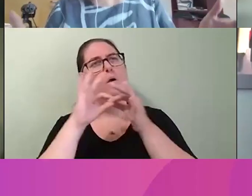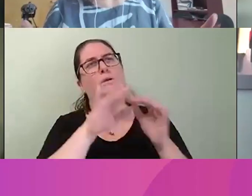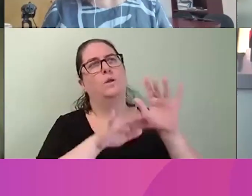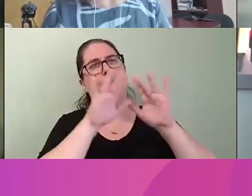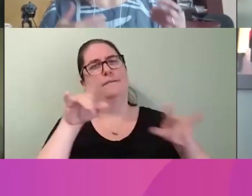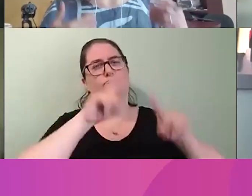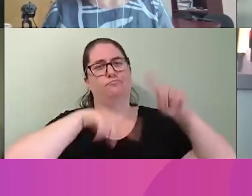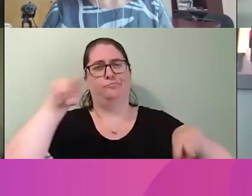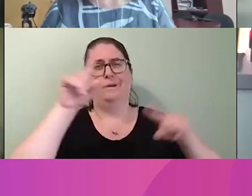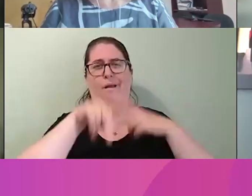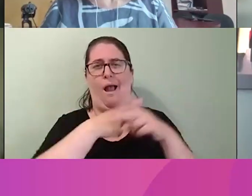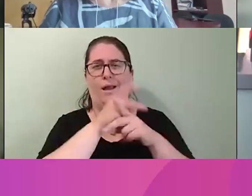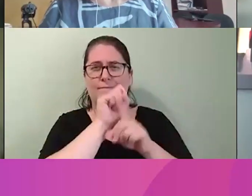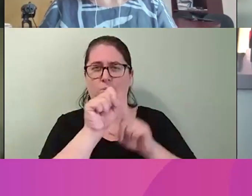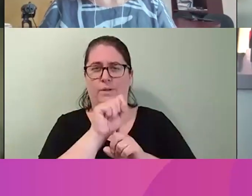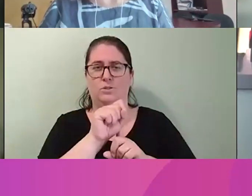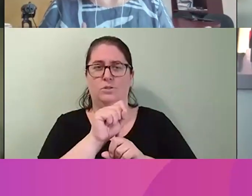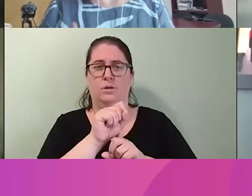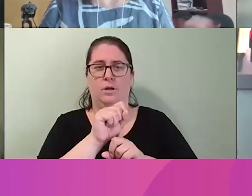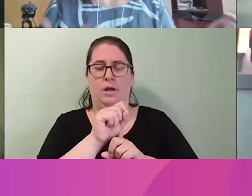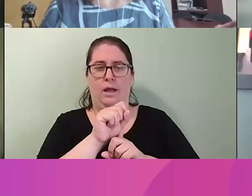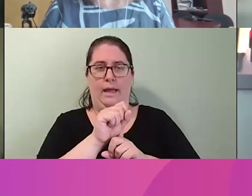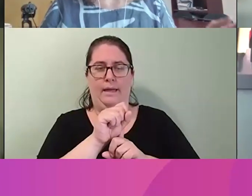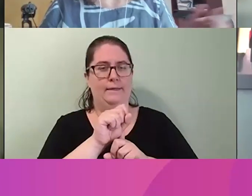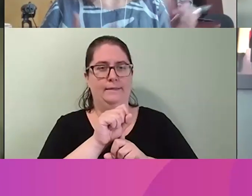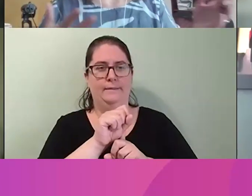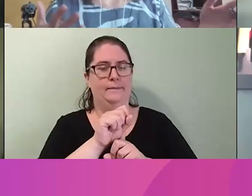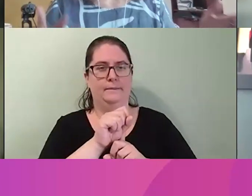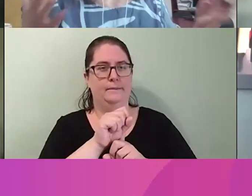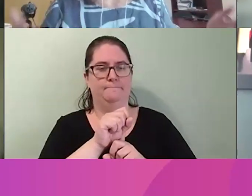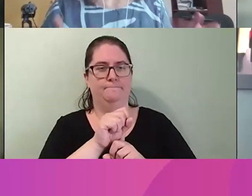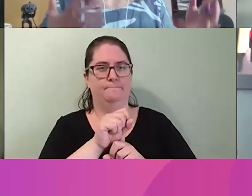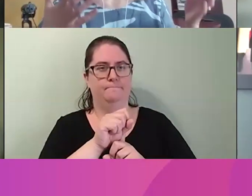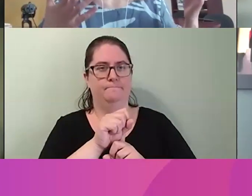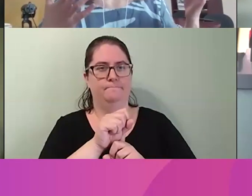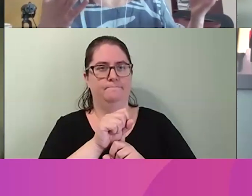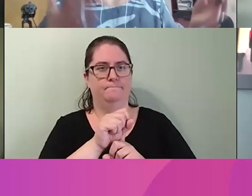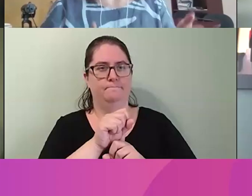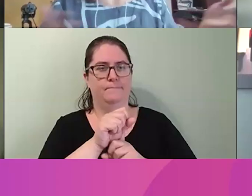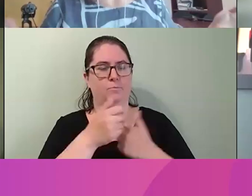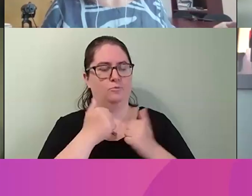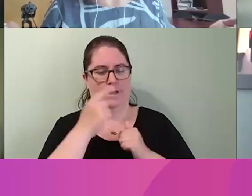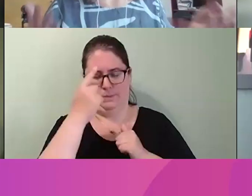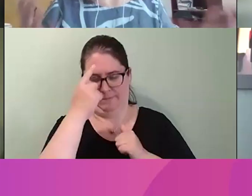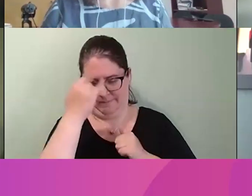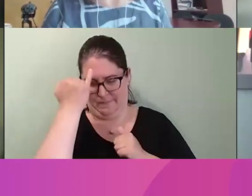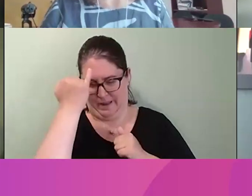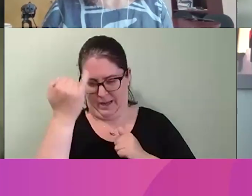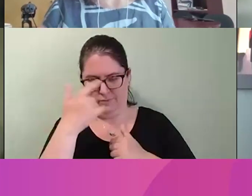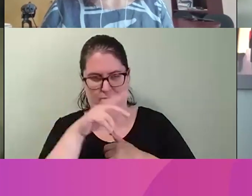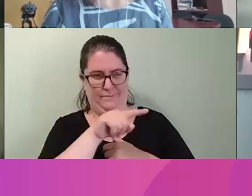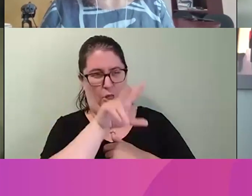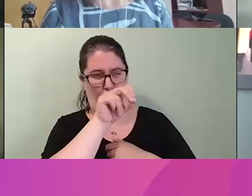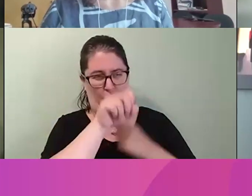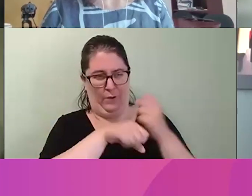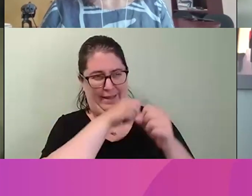of situations, right? And my heart is kind of I'm just sitting with like working with somebody who's been, it's a